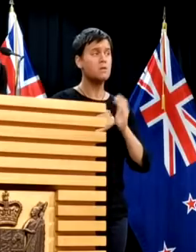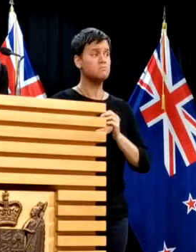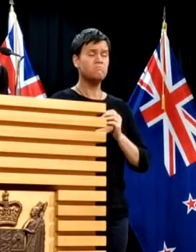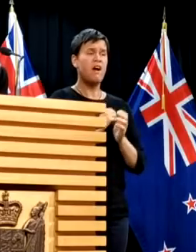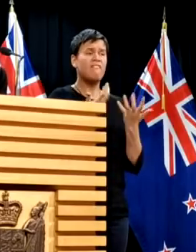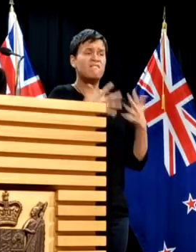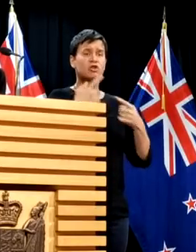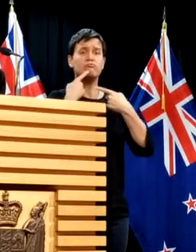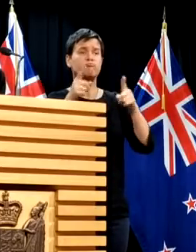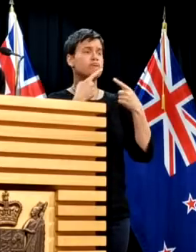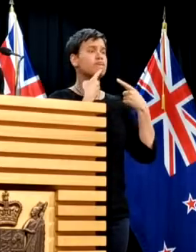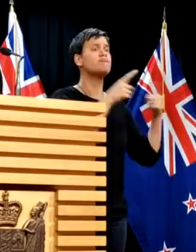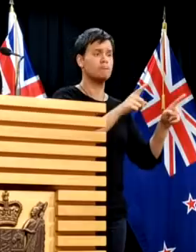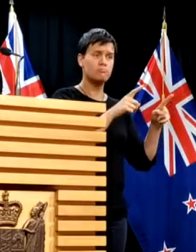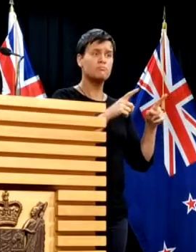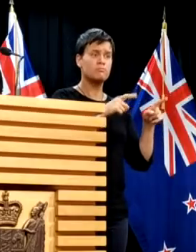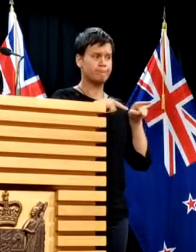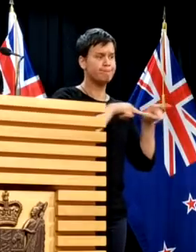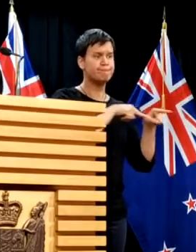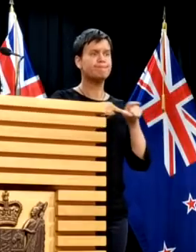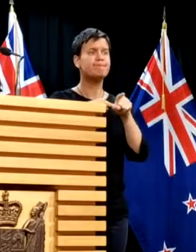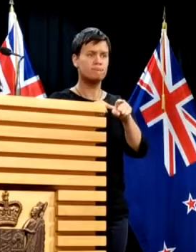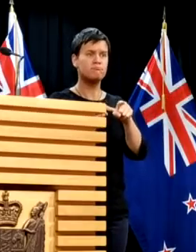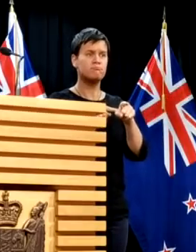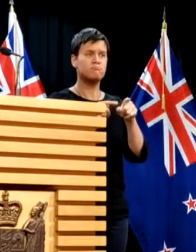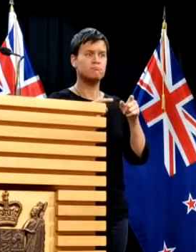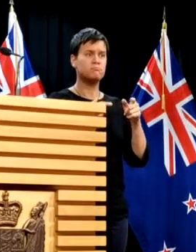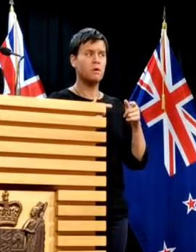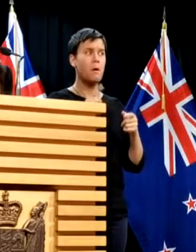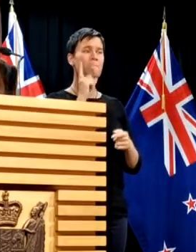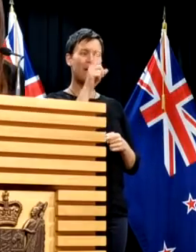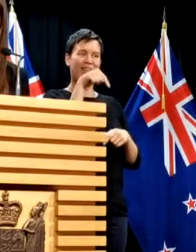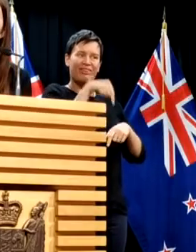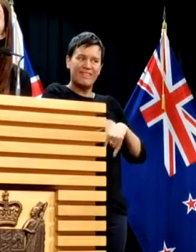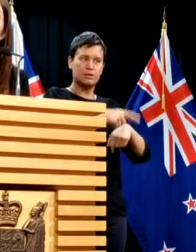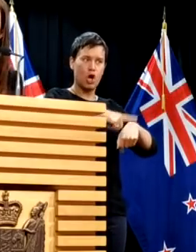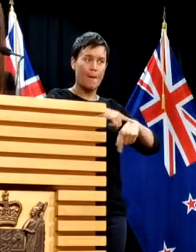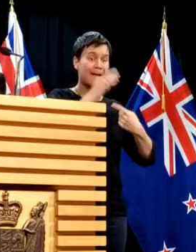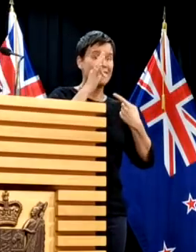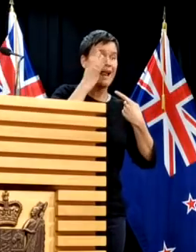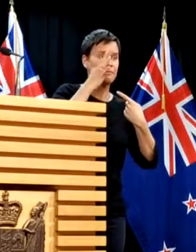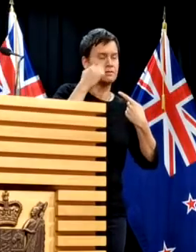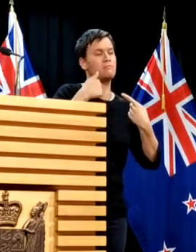pursued it and changed the law in Parliament. On this occasion, I wanted New Zealanders to decide.